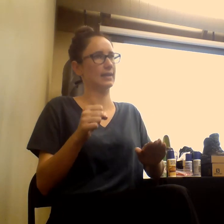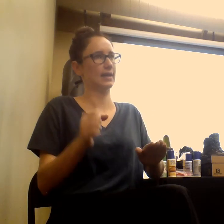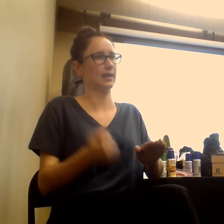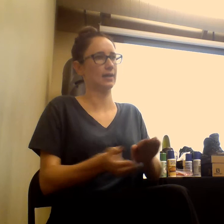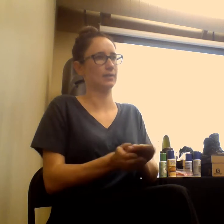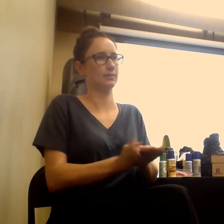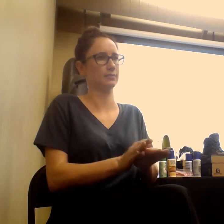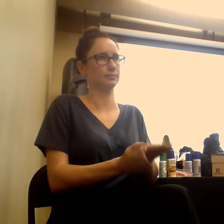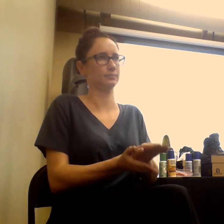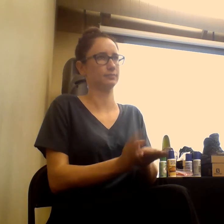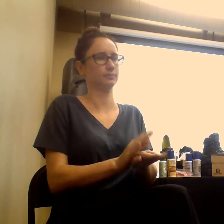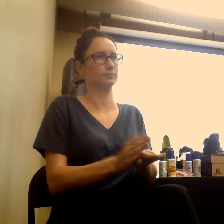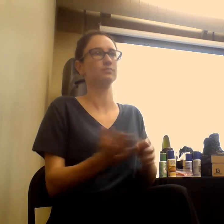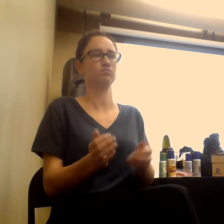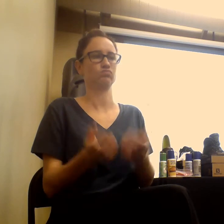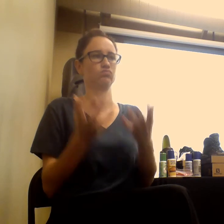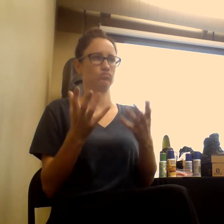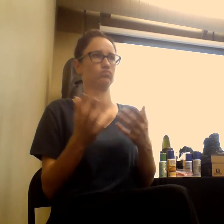best.